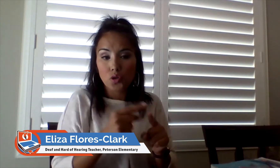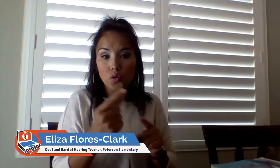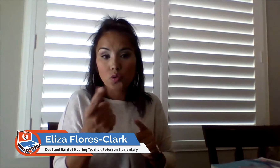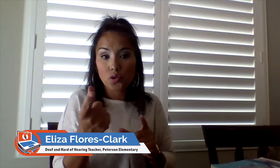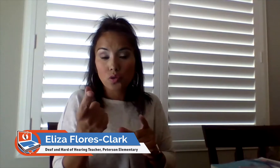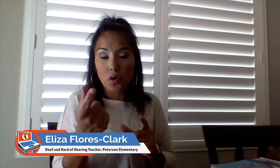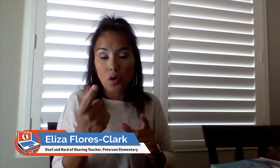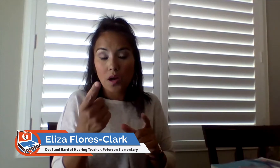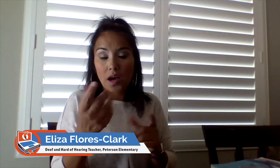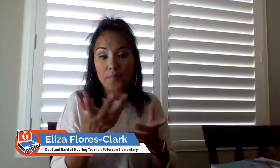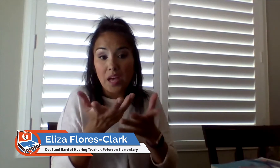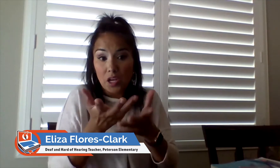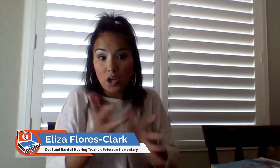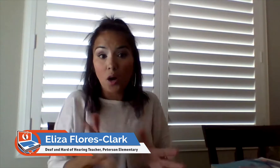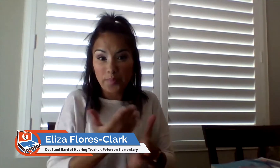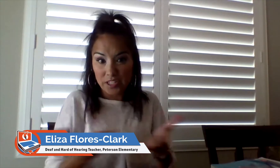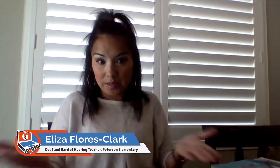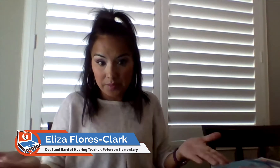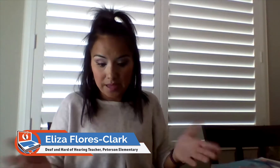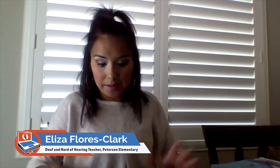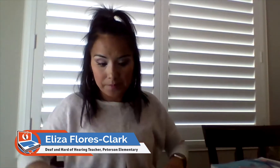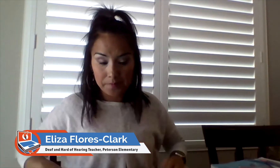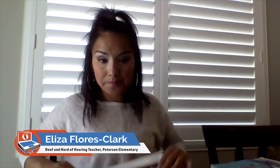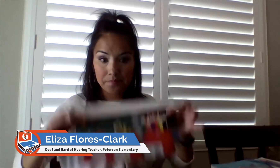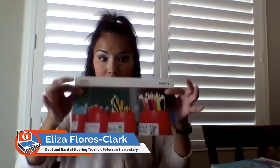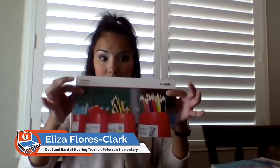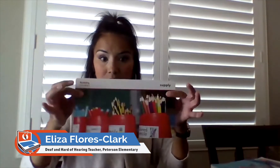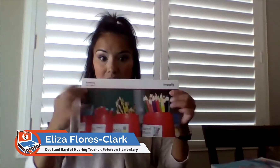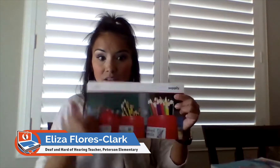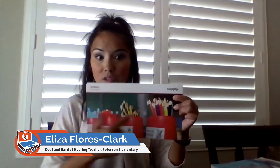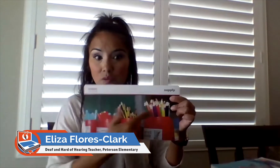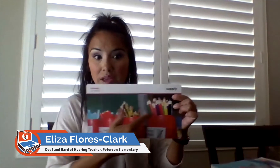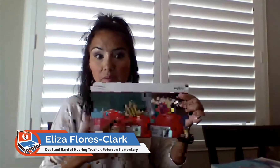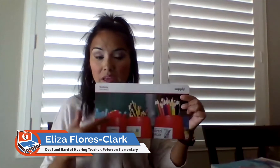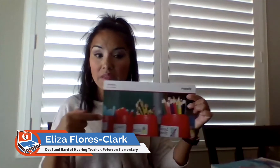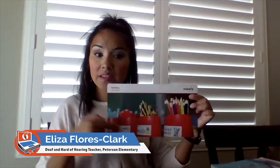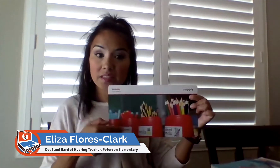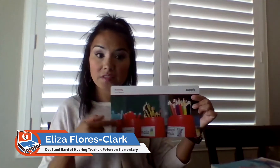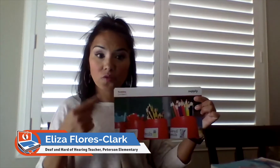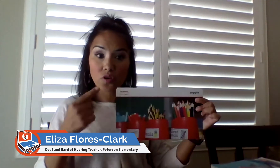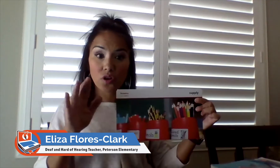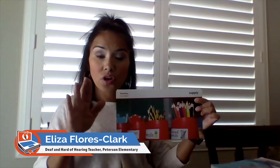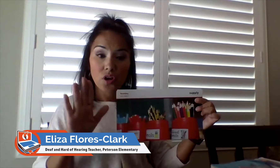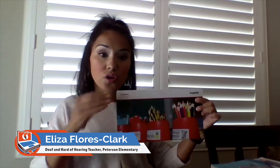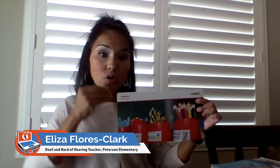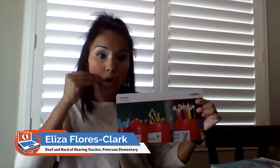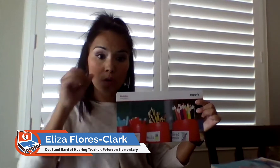to accomplish something. So maybe this is for your homework.